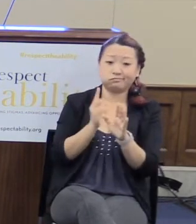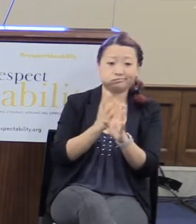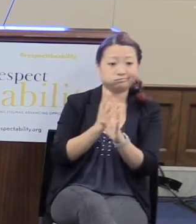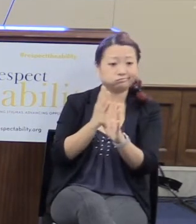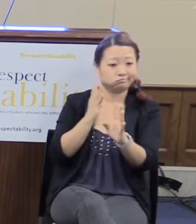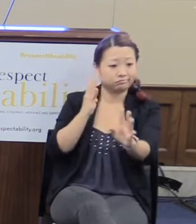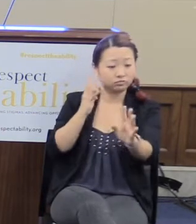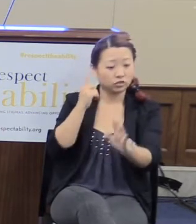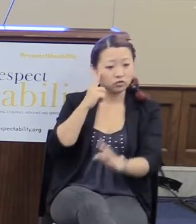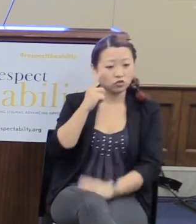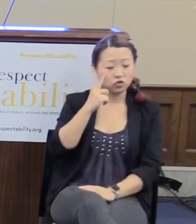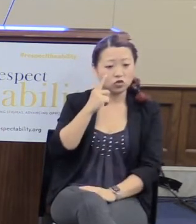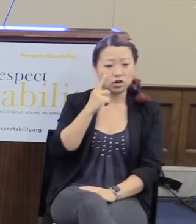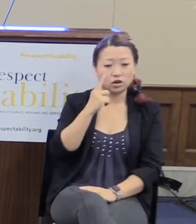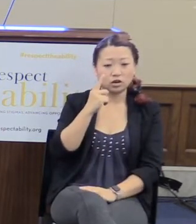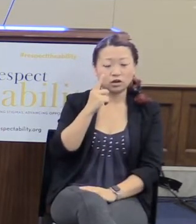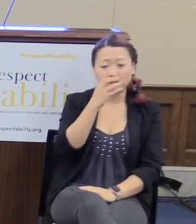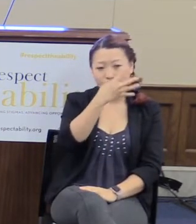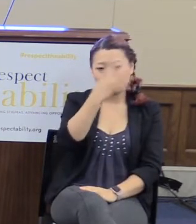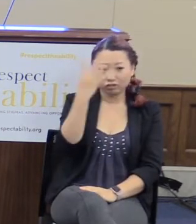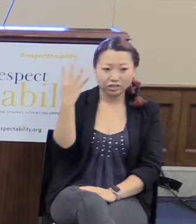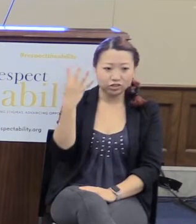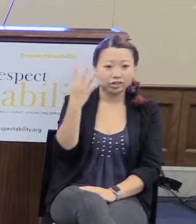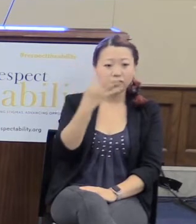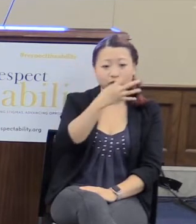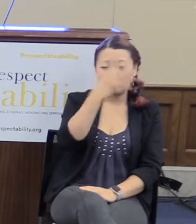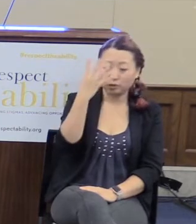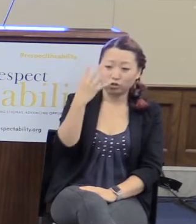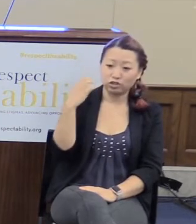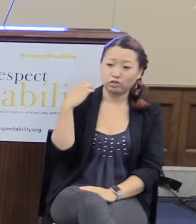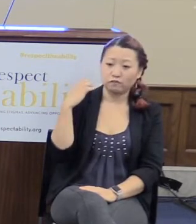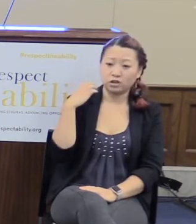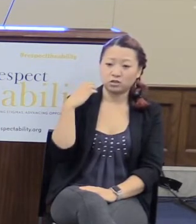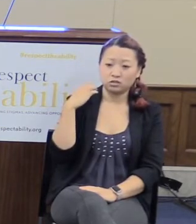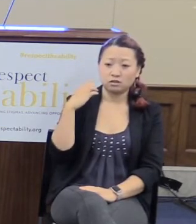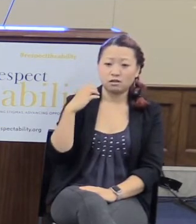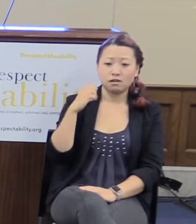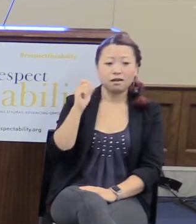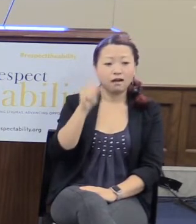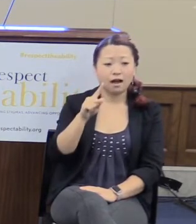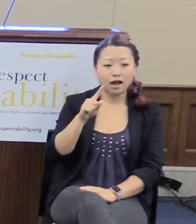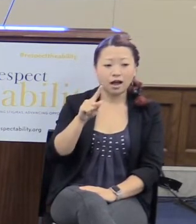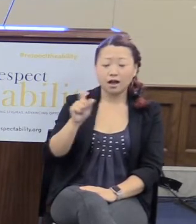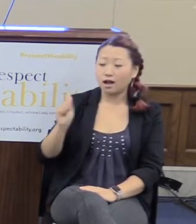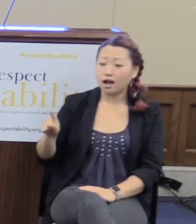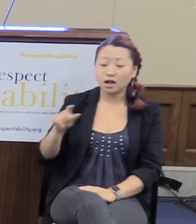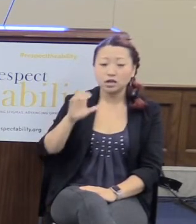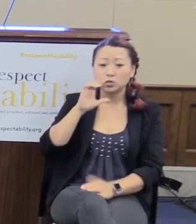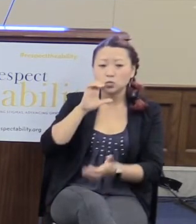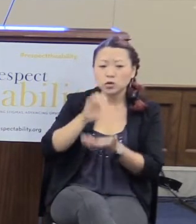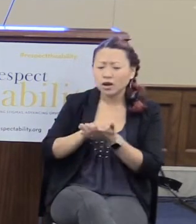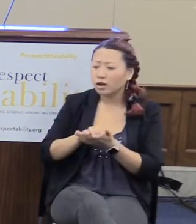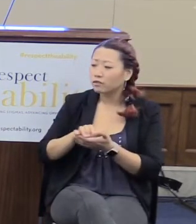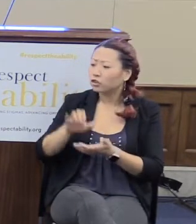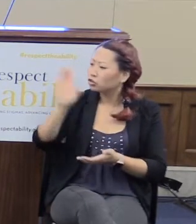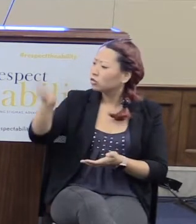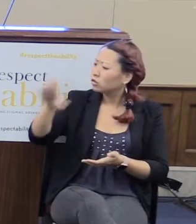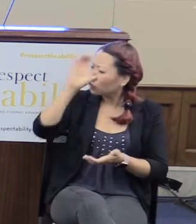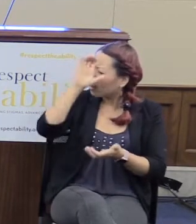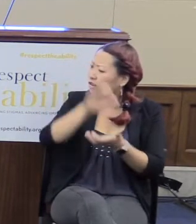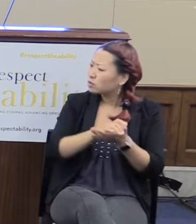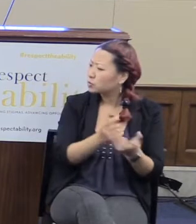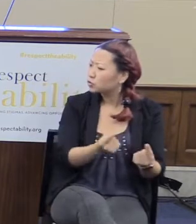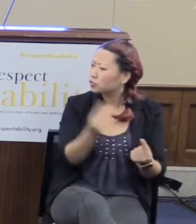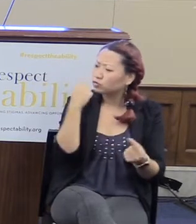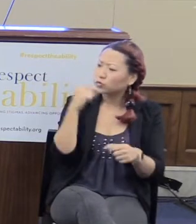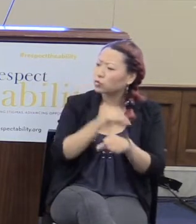the immigration officer asked my wife, "What do you do for work?" She didn't ask me. And then she looks